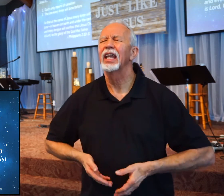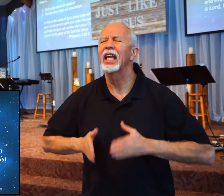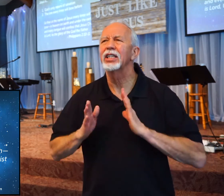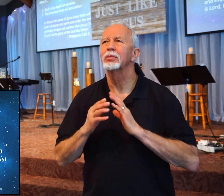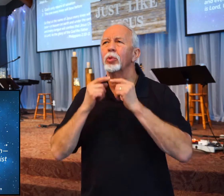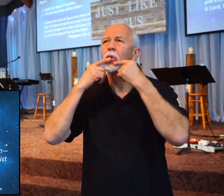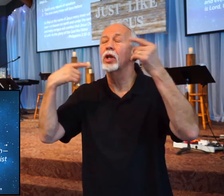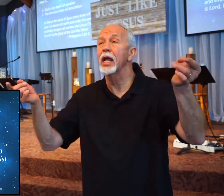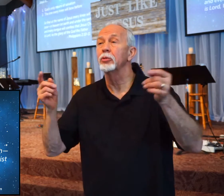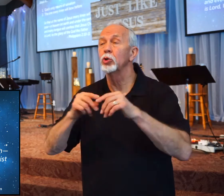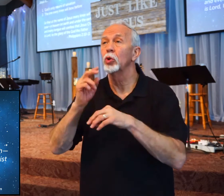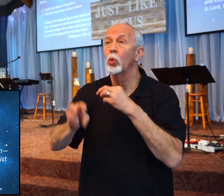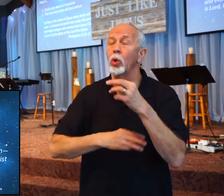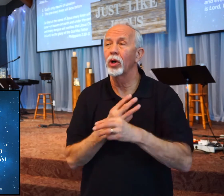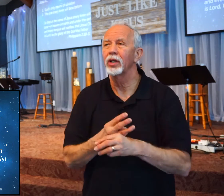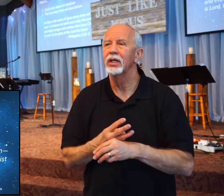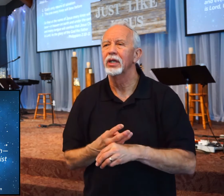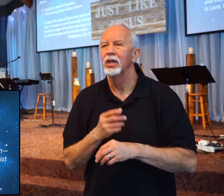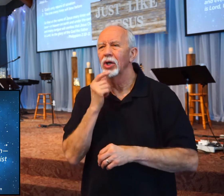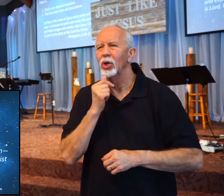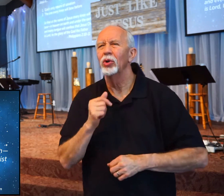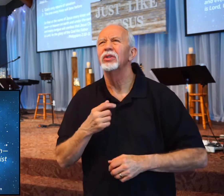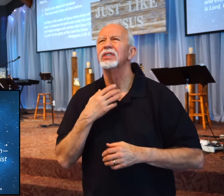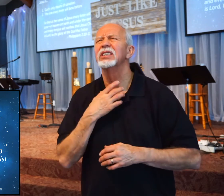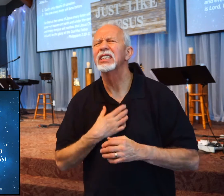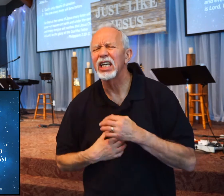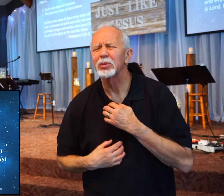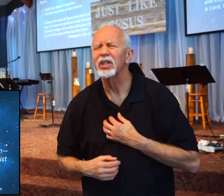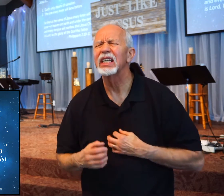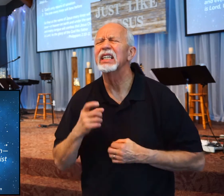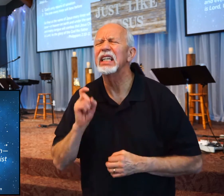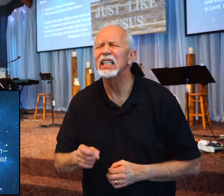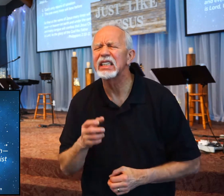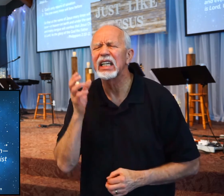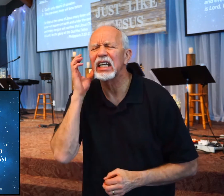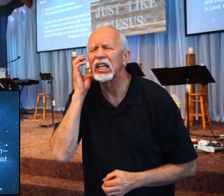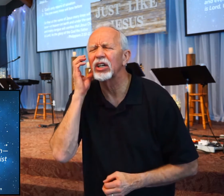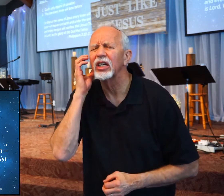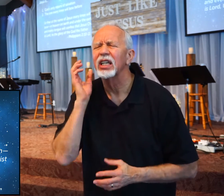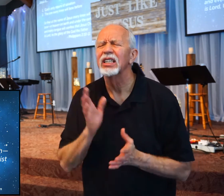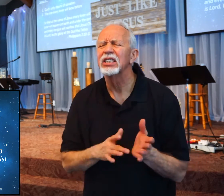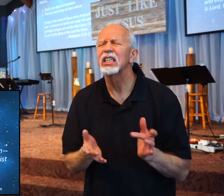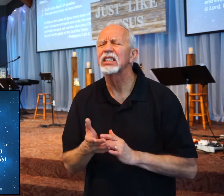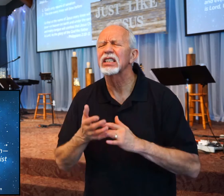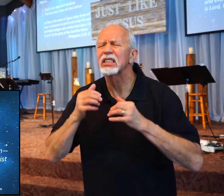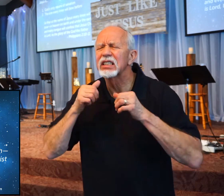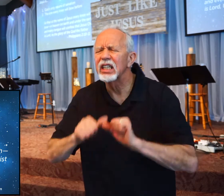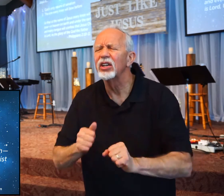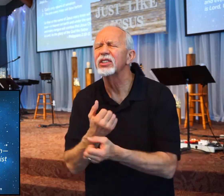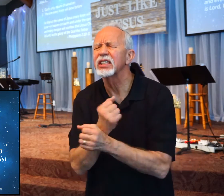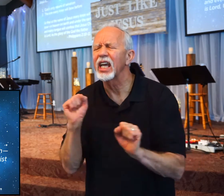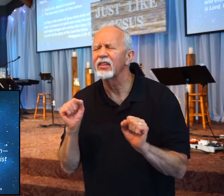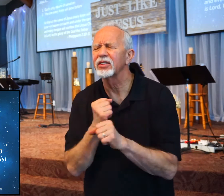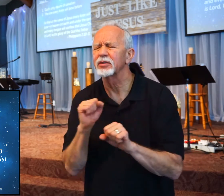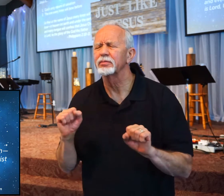this world who desperately needs to hear that Jesus still saves.